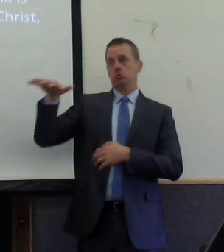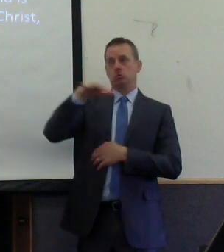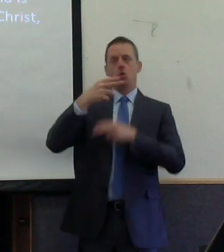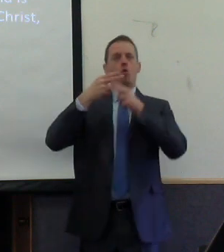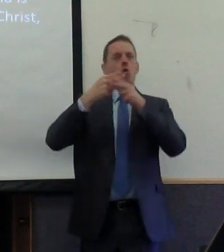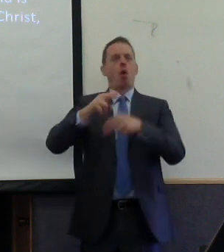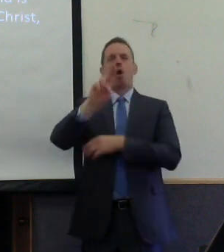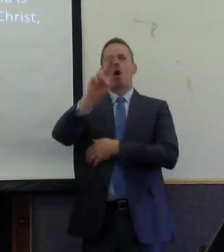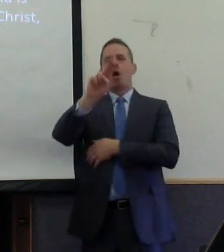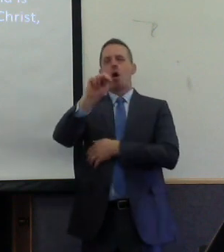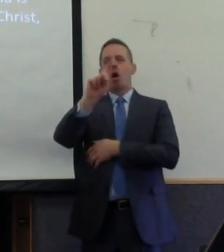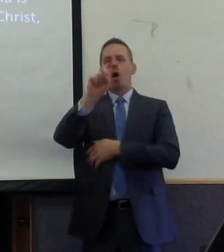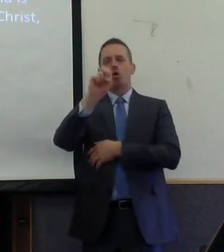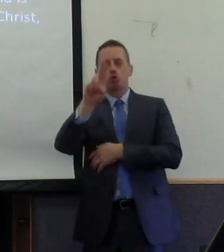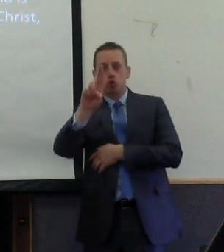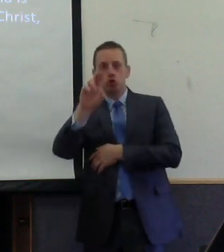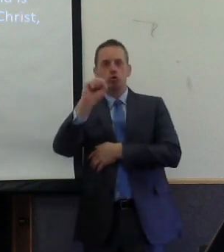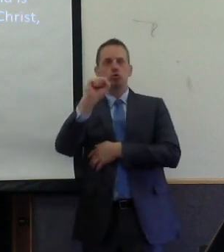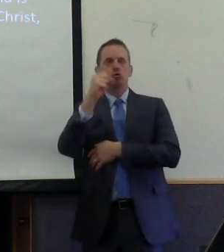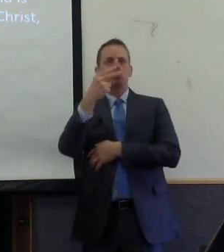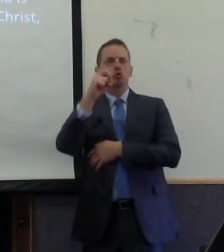shepherd, and just like the pastors